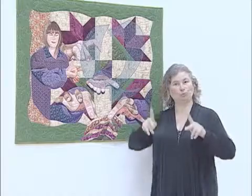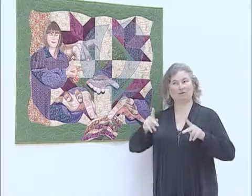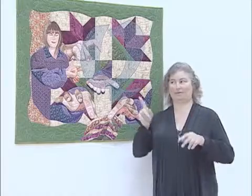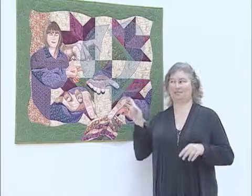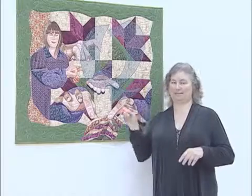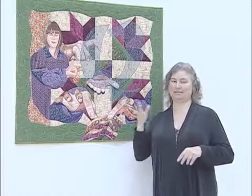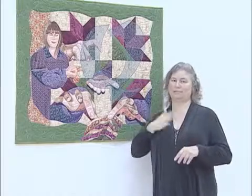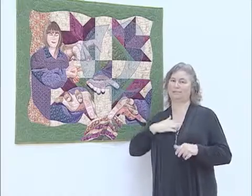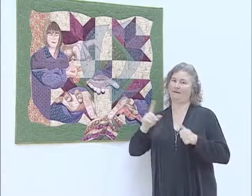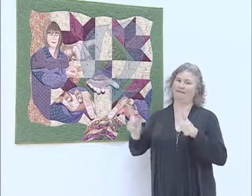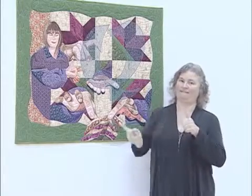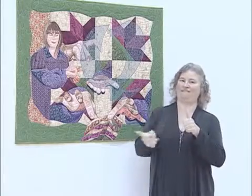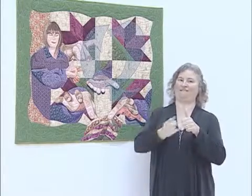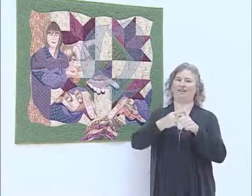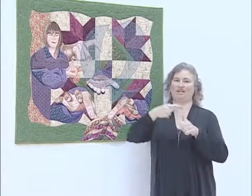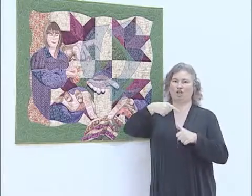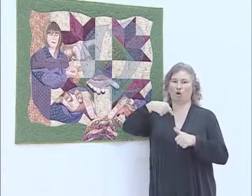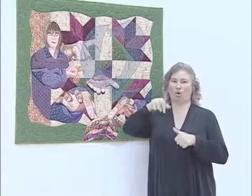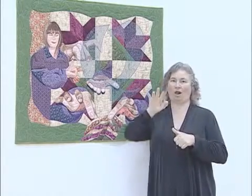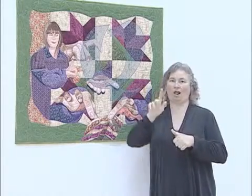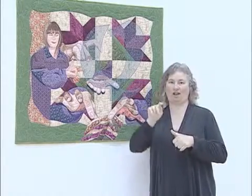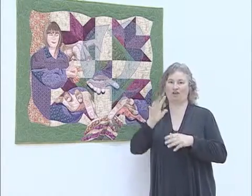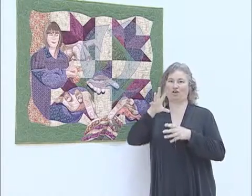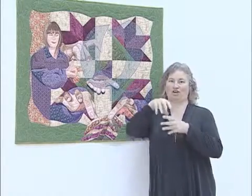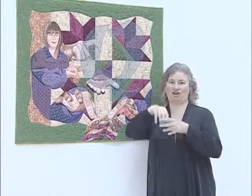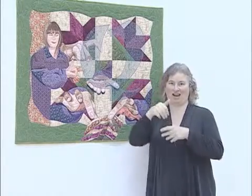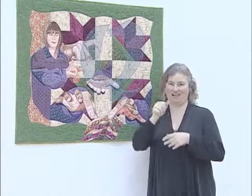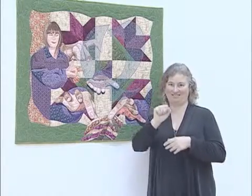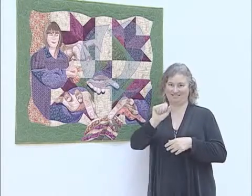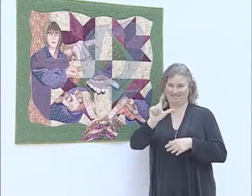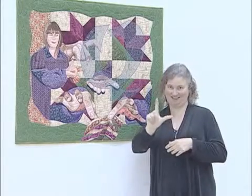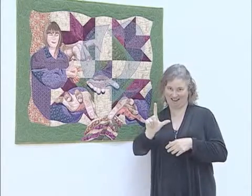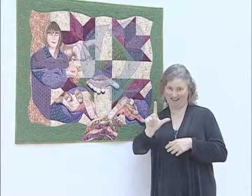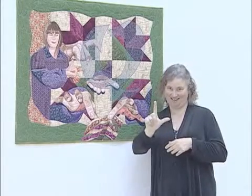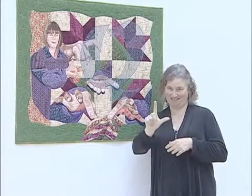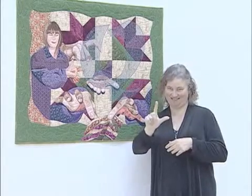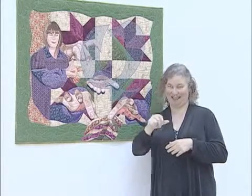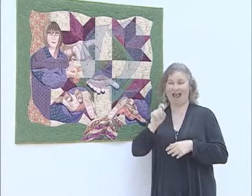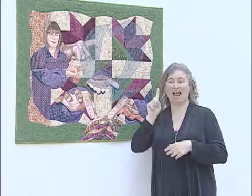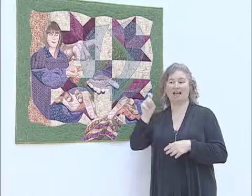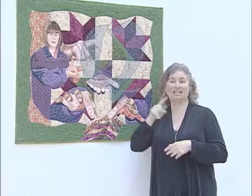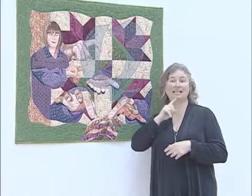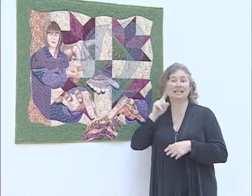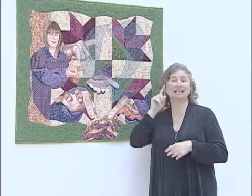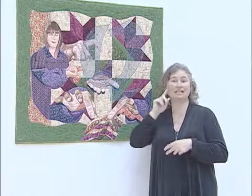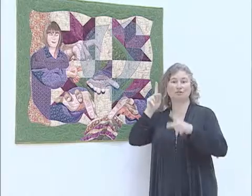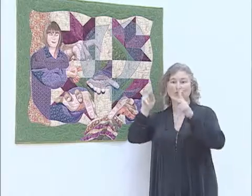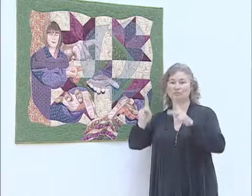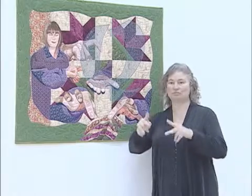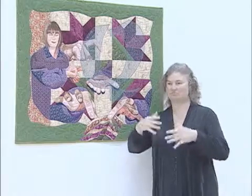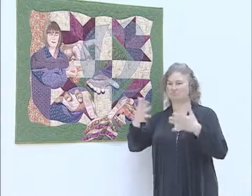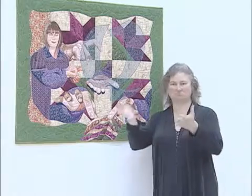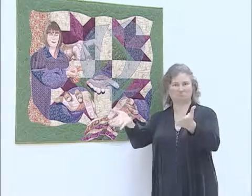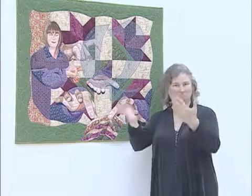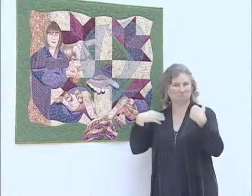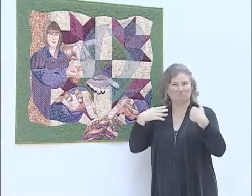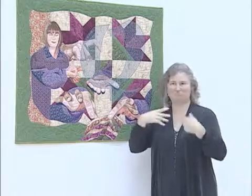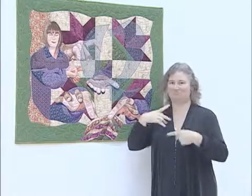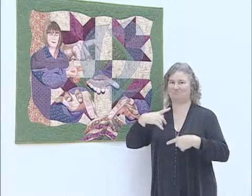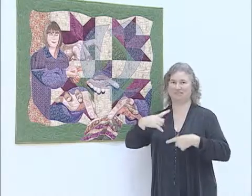This is a story told by a deaf person. This is my first quilt that I tried to incorporate ASL into. Remember, I